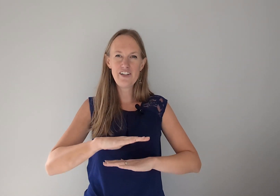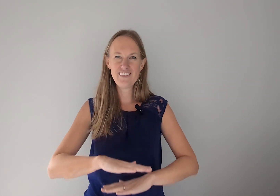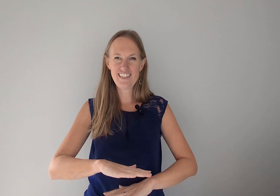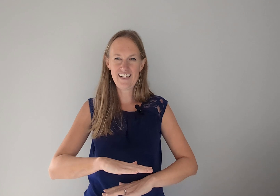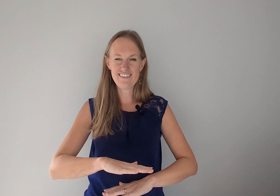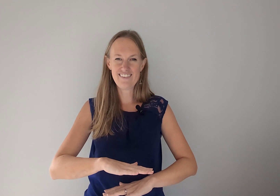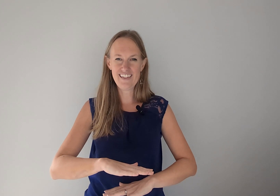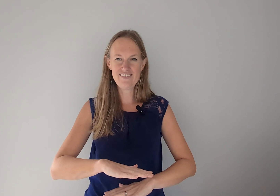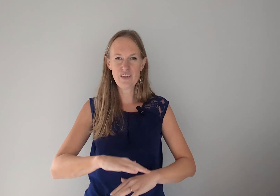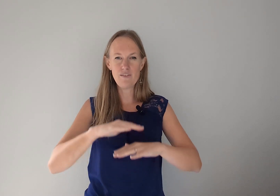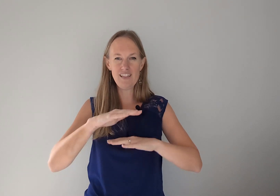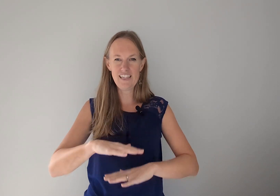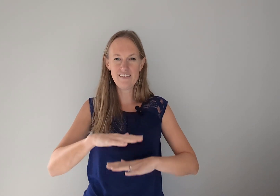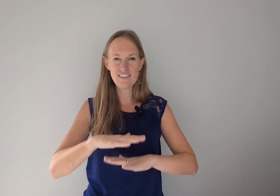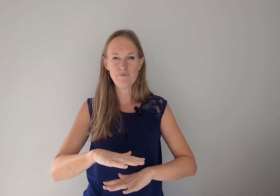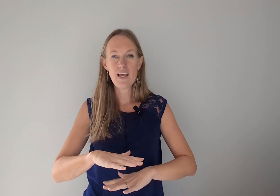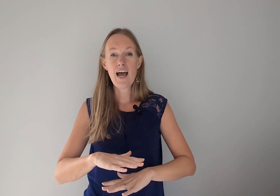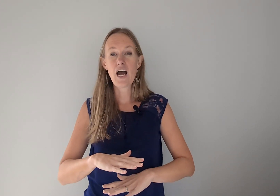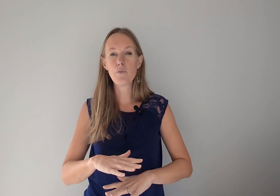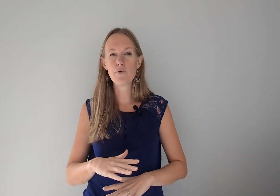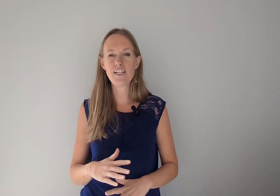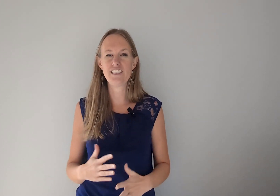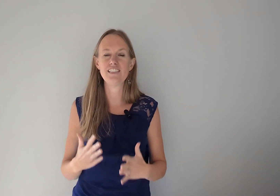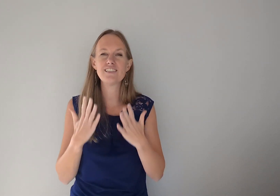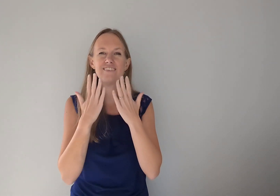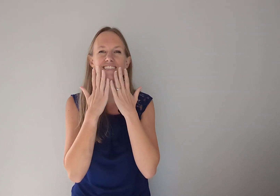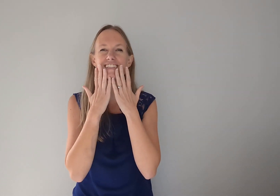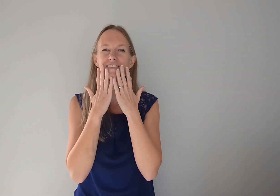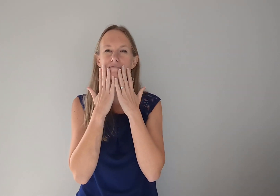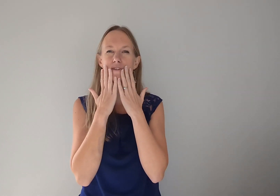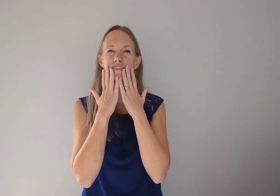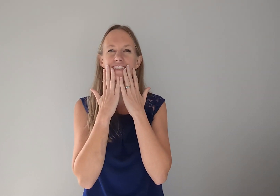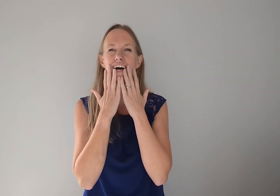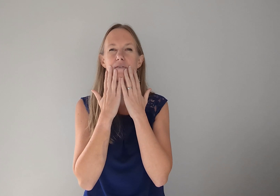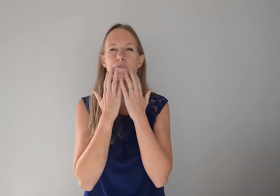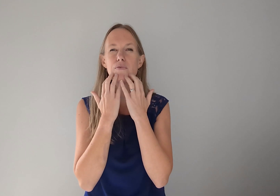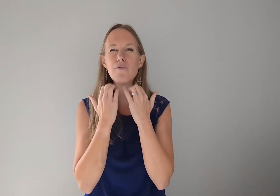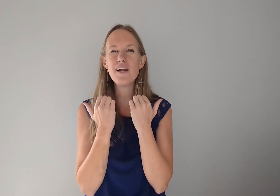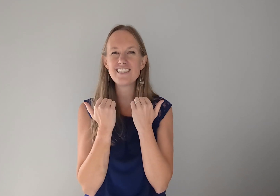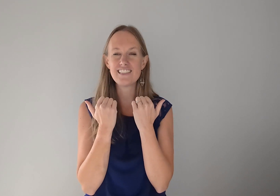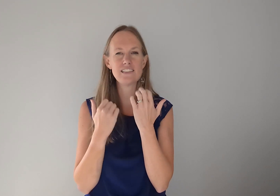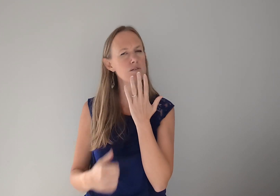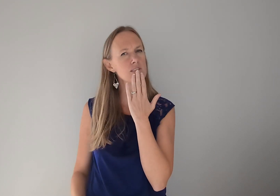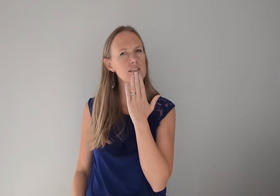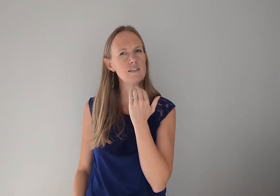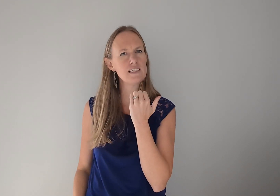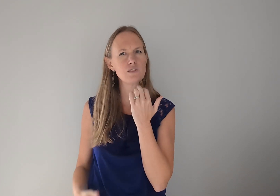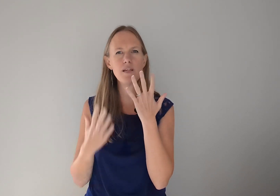Calmed down, right? Relieved. How precious. So this is a beautiful sign. Precious. It's almost a little like sweet, only